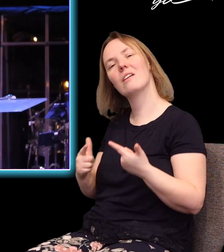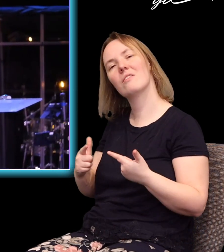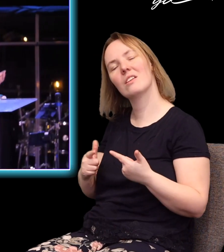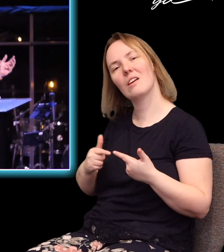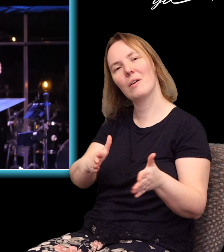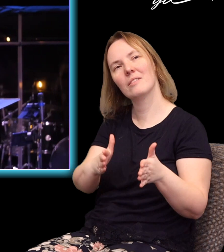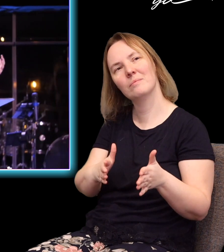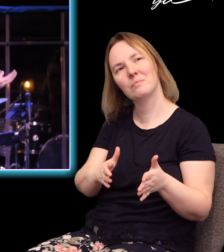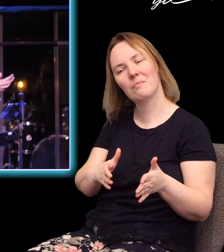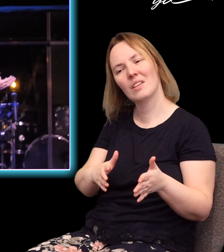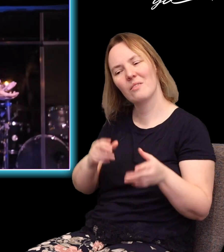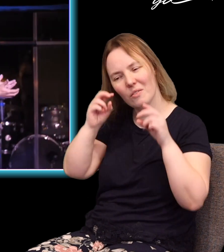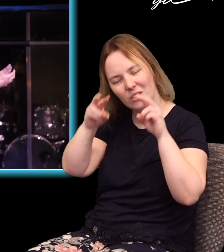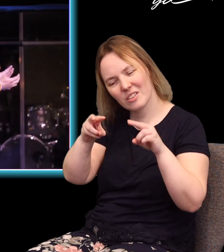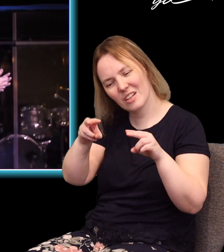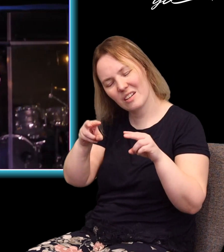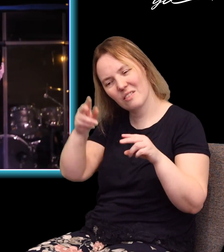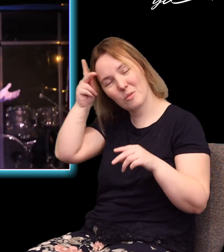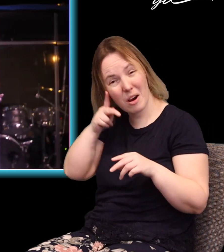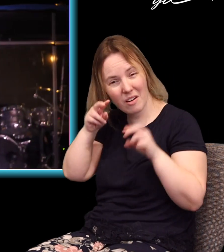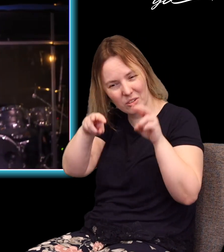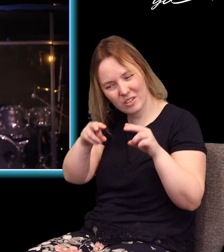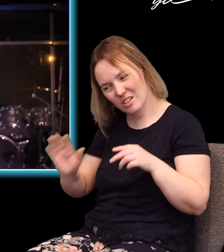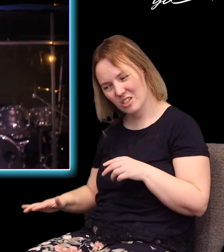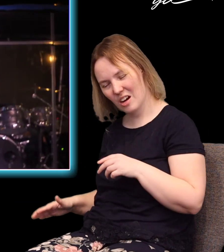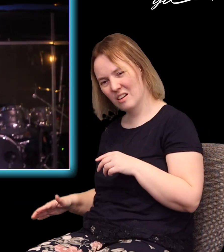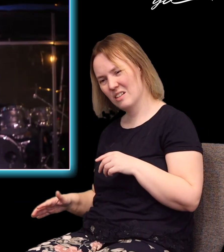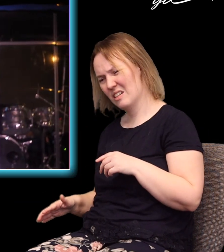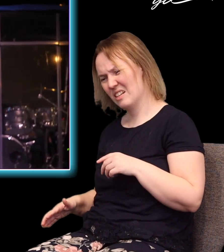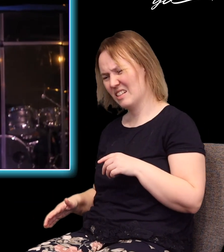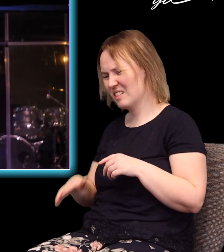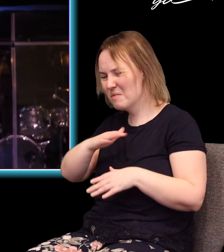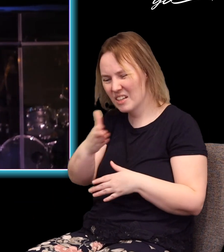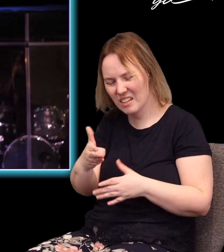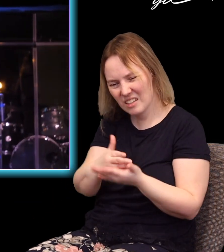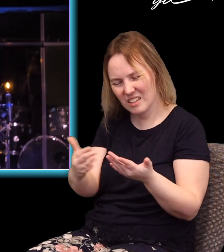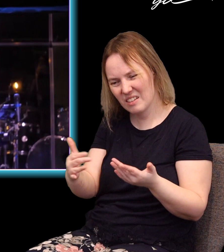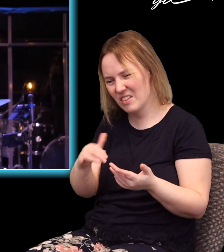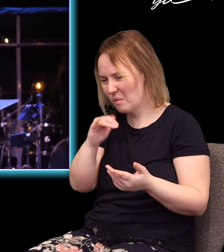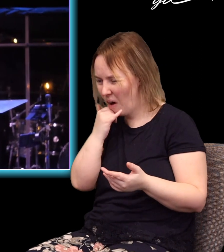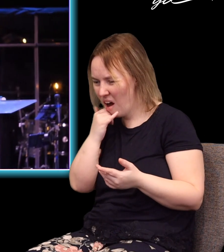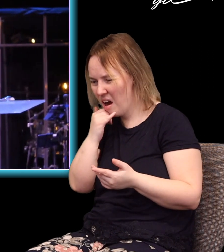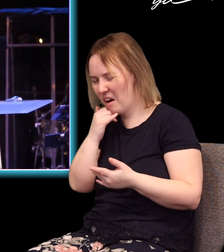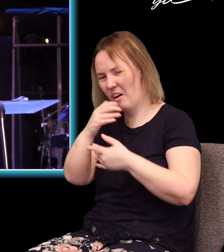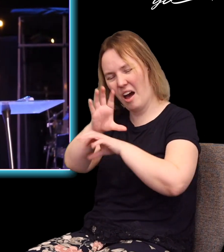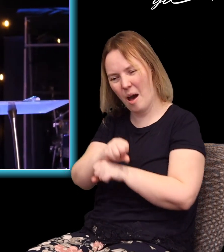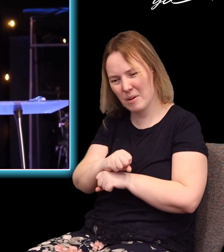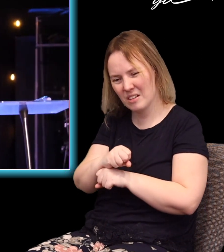mean, if you're a parent, have you ever looked at your child and maybe something they've done wrong or some habit they're getting into, whatever, and your heart